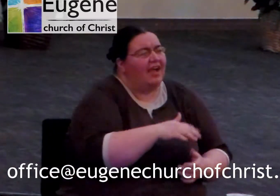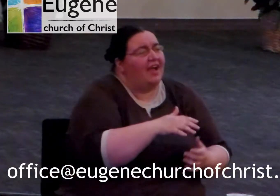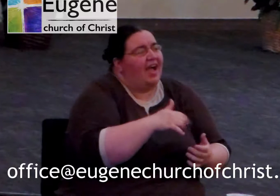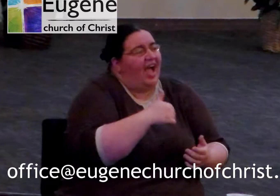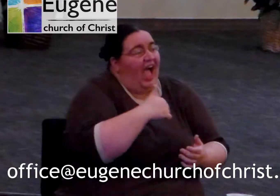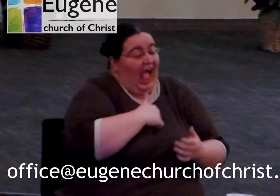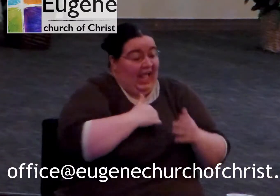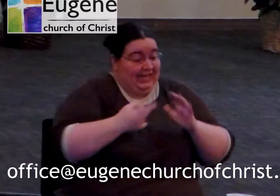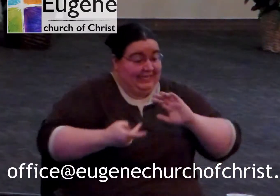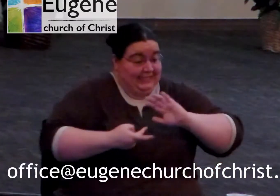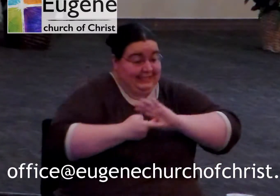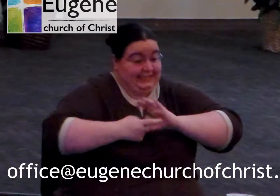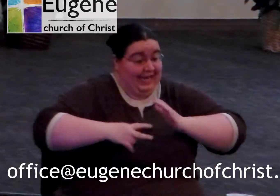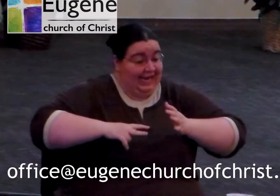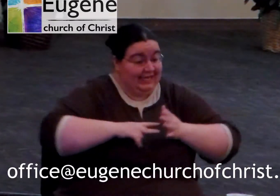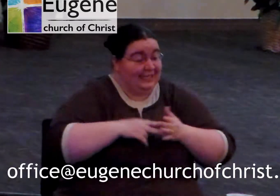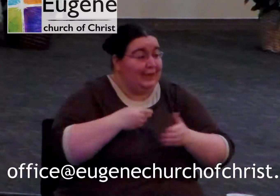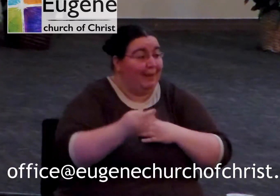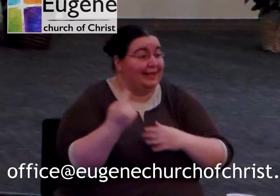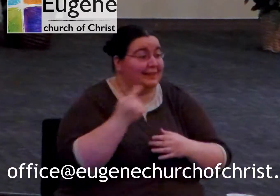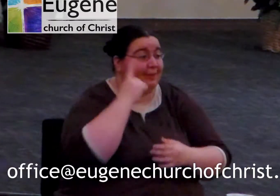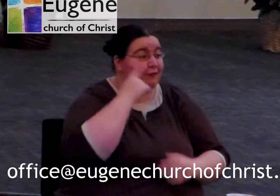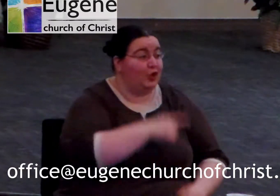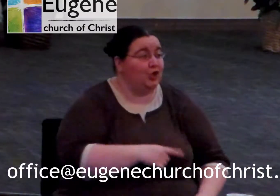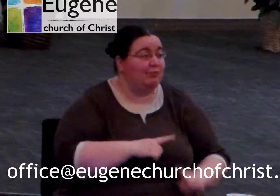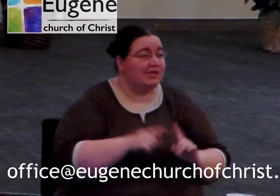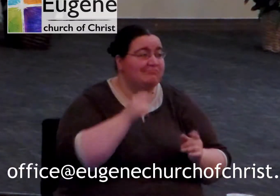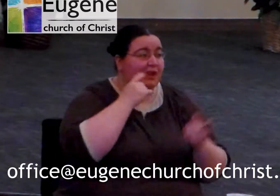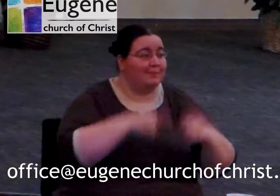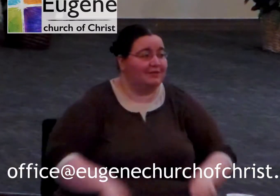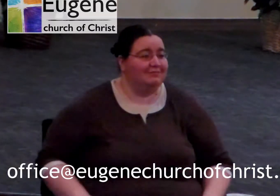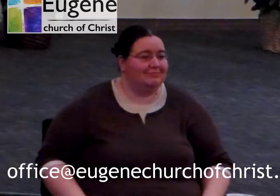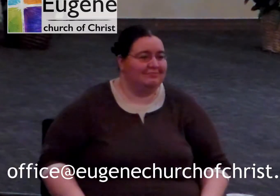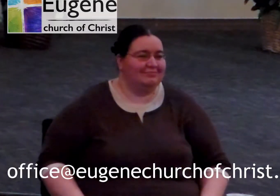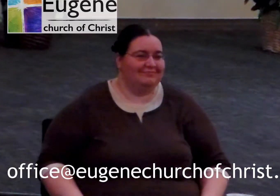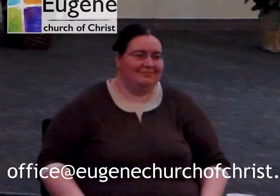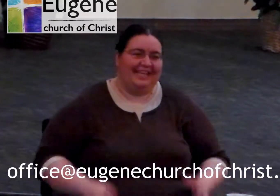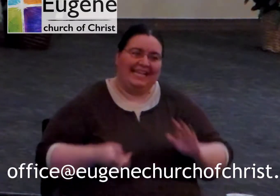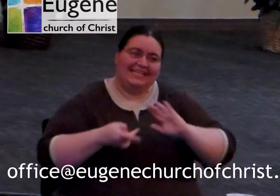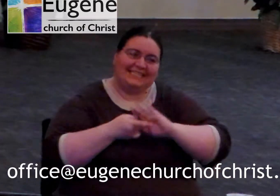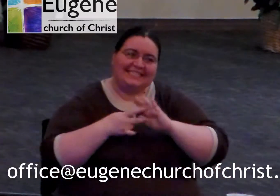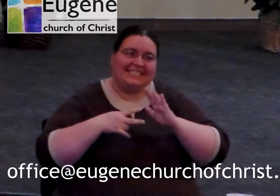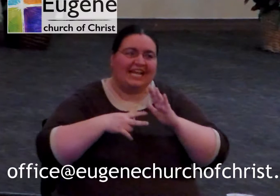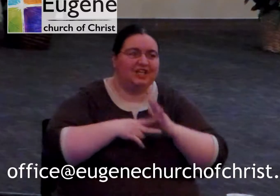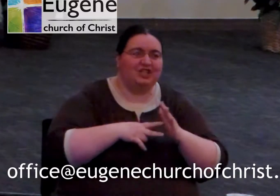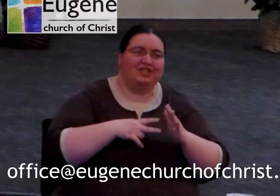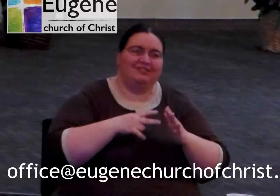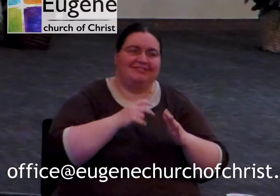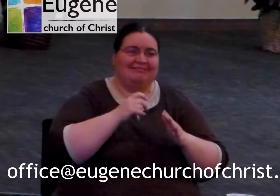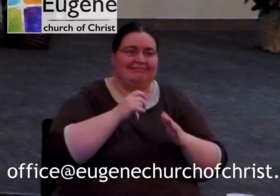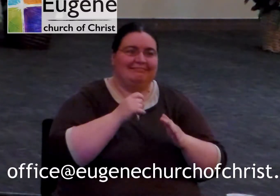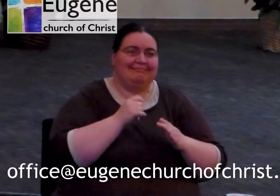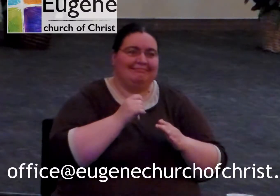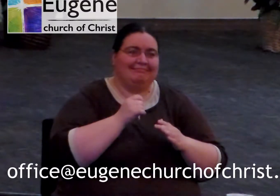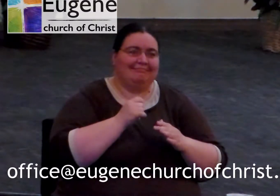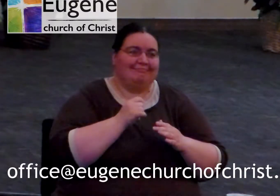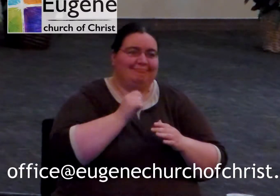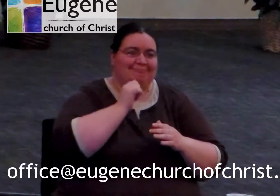just didn't happen. No, intentions don't hold power. You don't get blessed because of intentions. You get blessed because of your